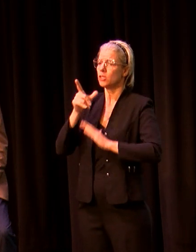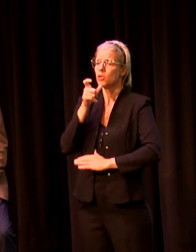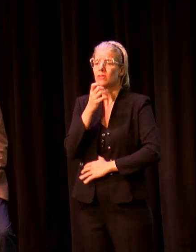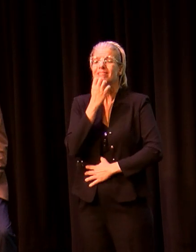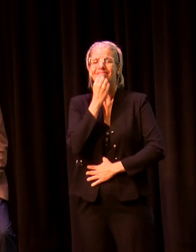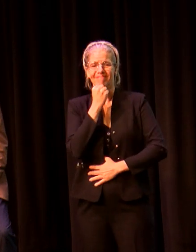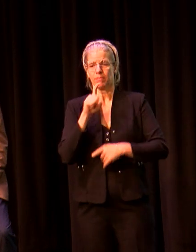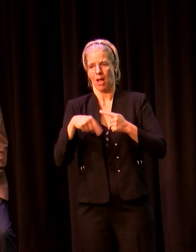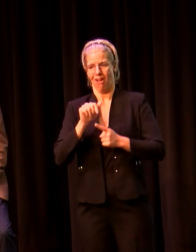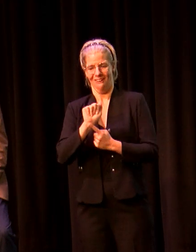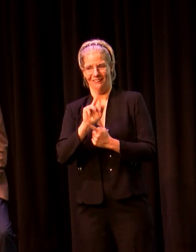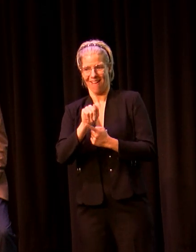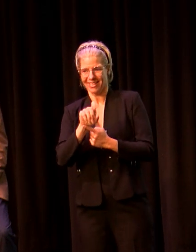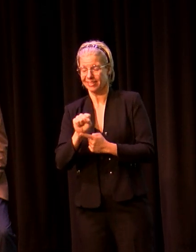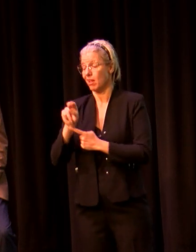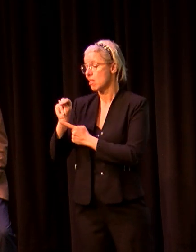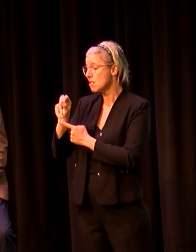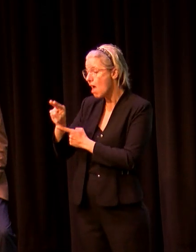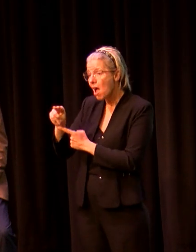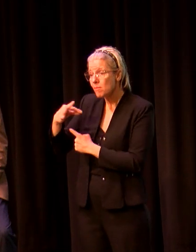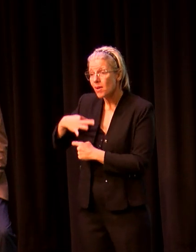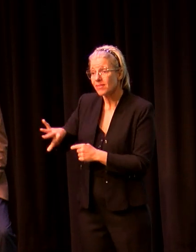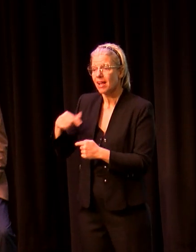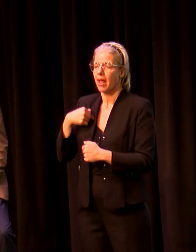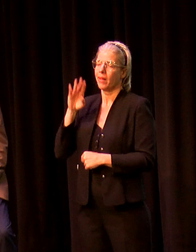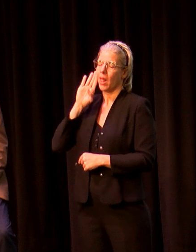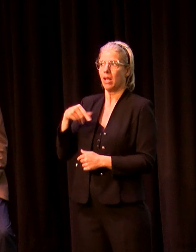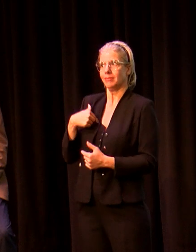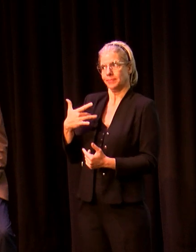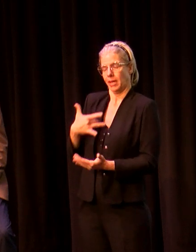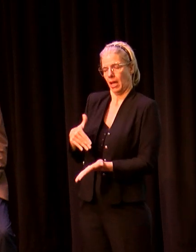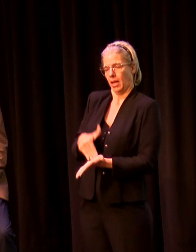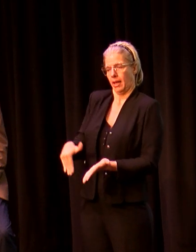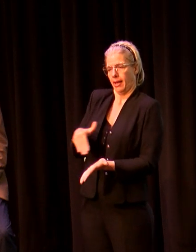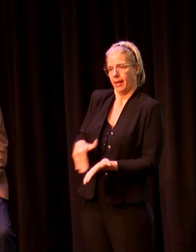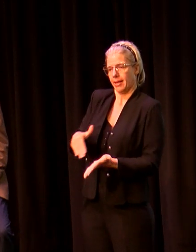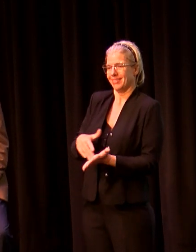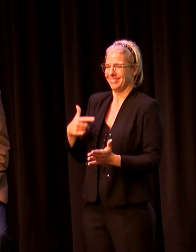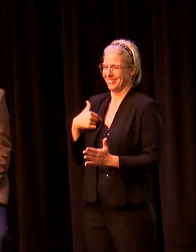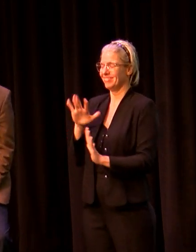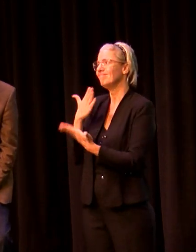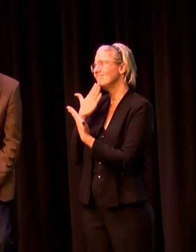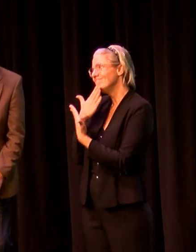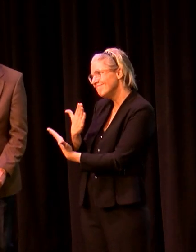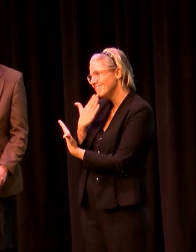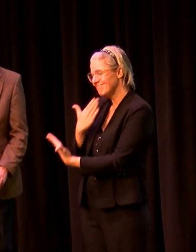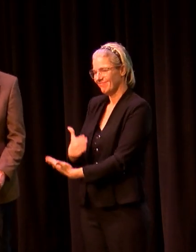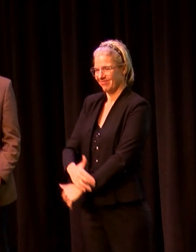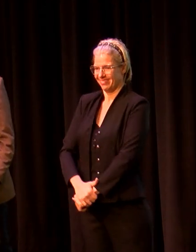So even though I'm a broken record with this one thing, I'm super, super grateful. Thanks.